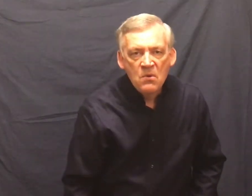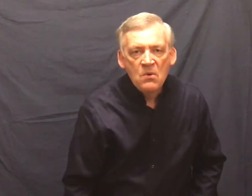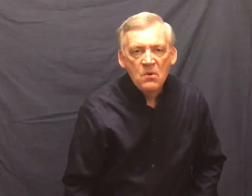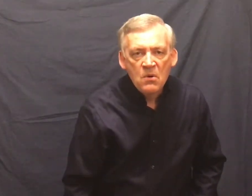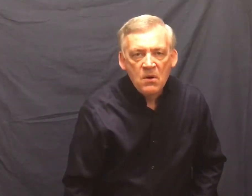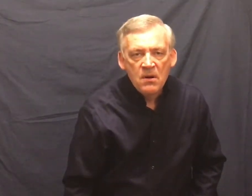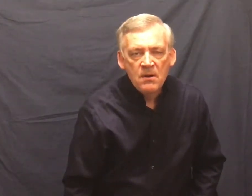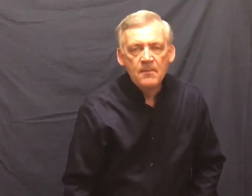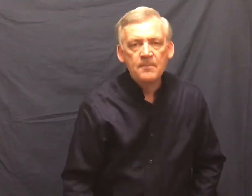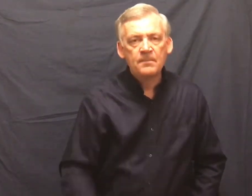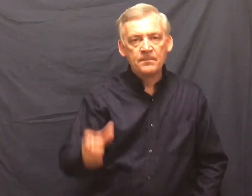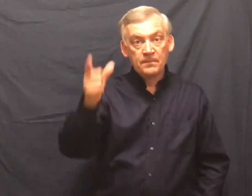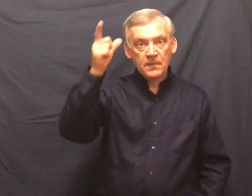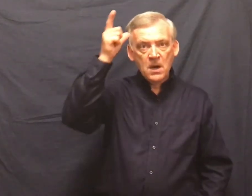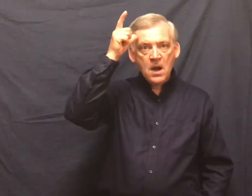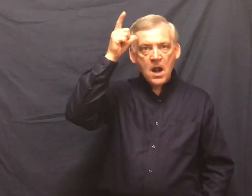Lenny put his hands over his ears.